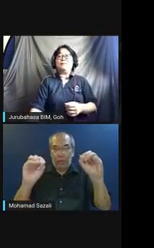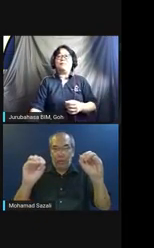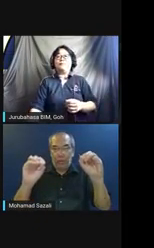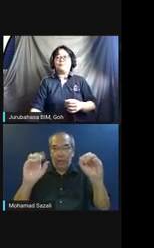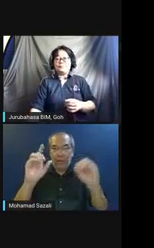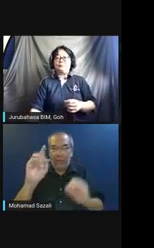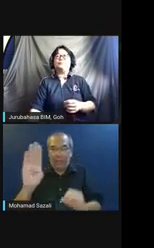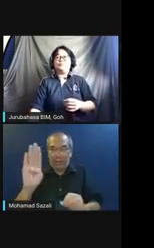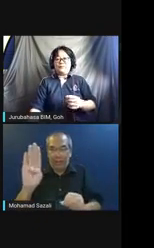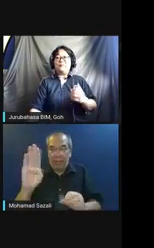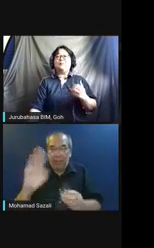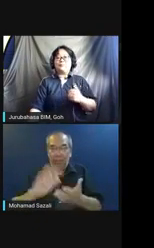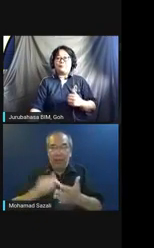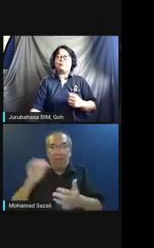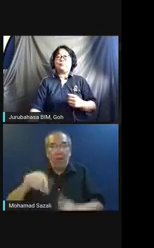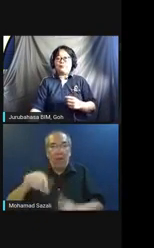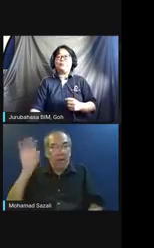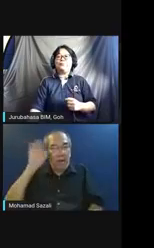decibel